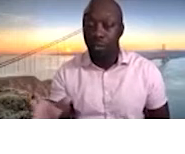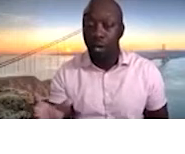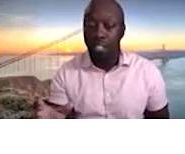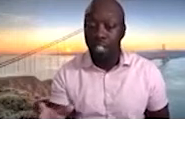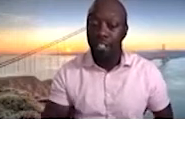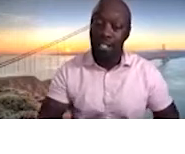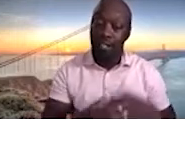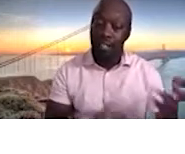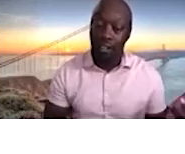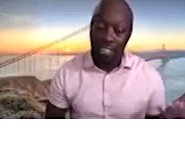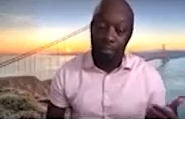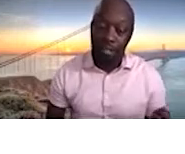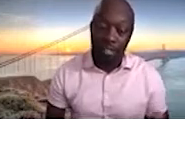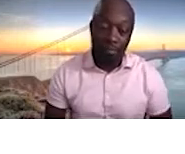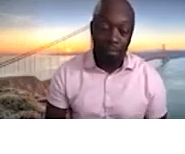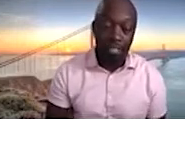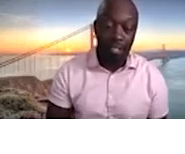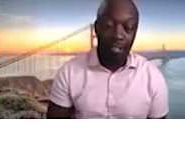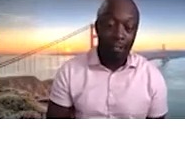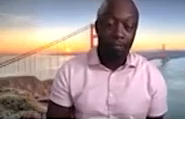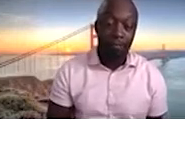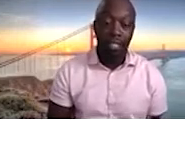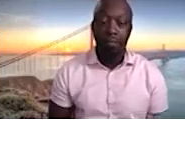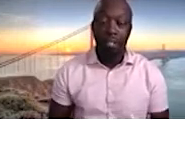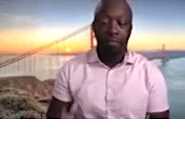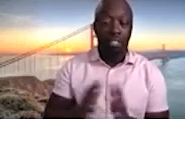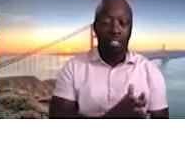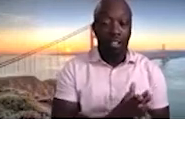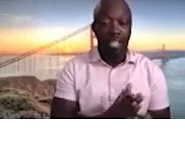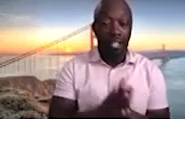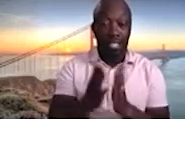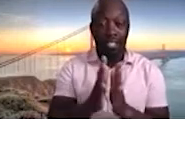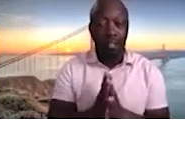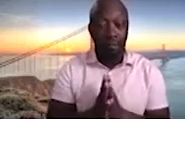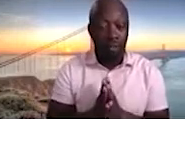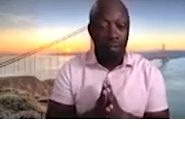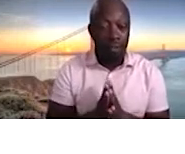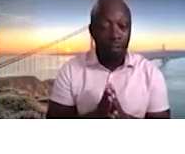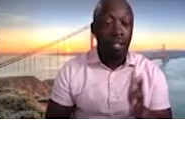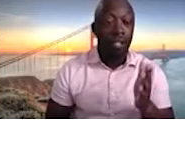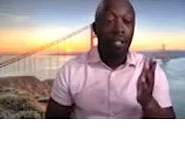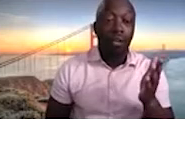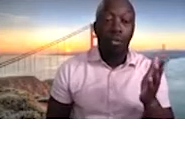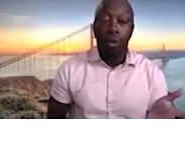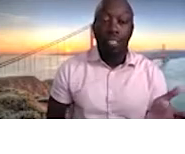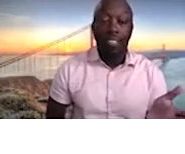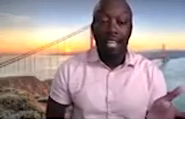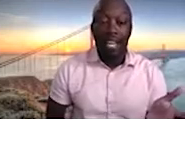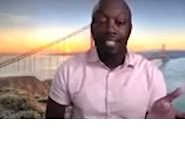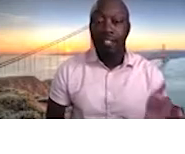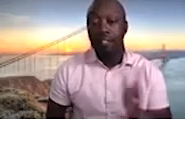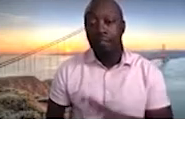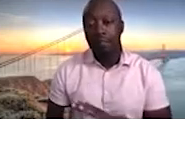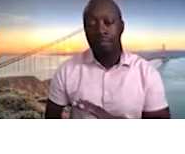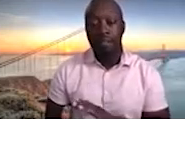if you're 1 year and are experiencing baby sign already. But if you're just starting out, like a few of you, 1